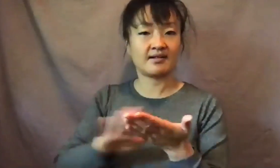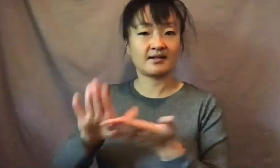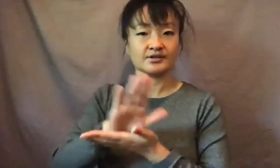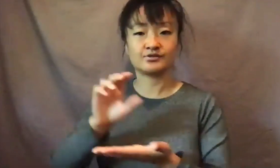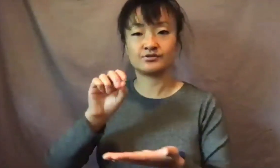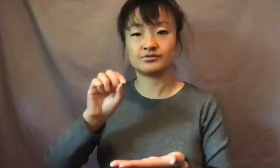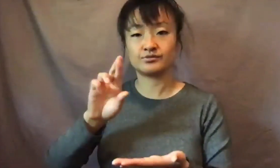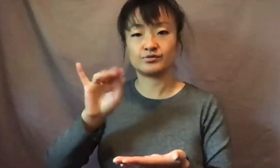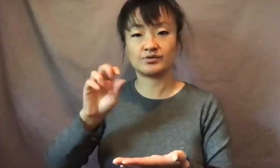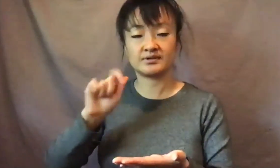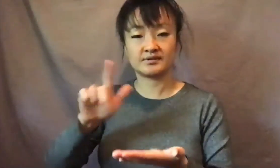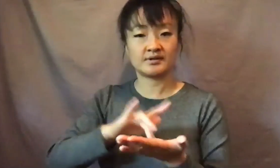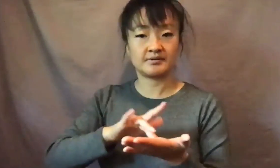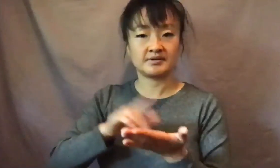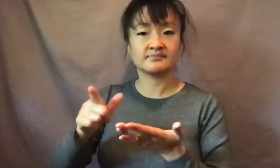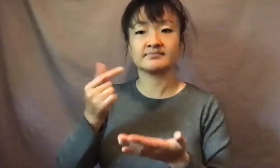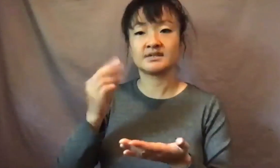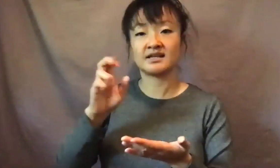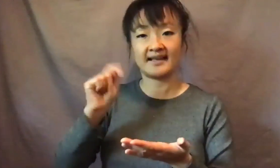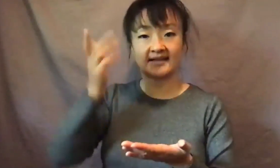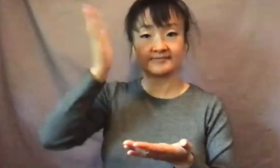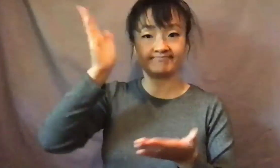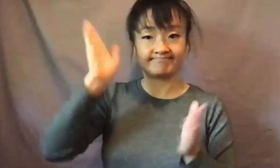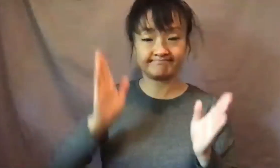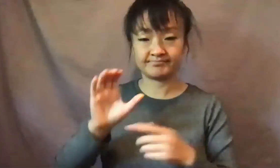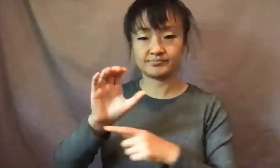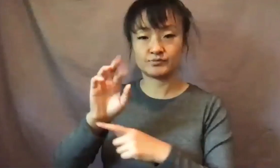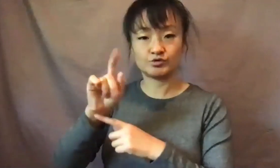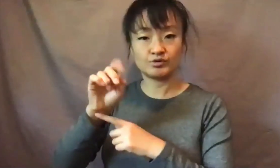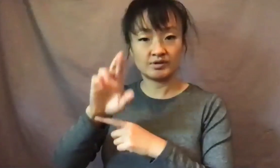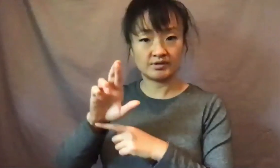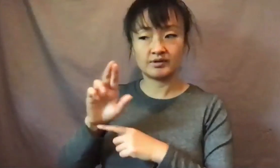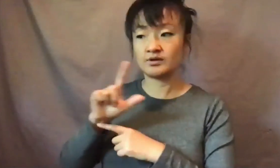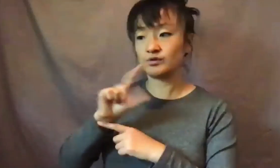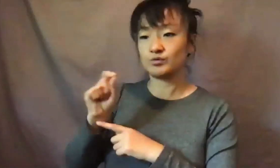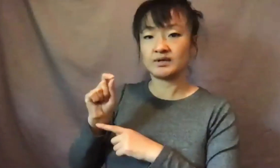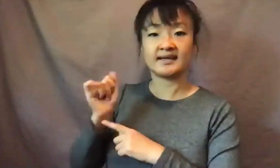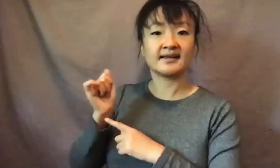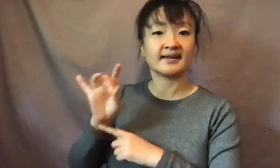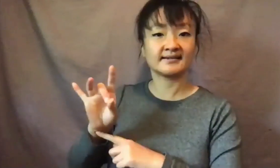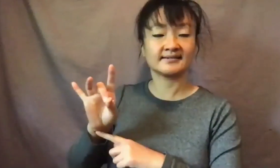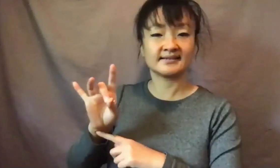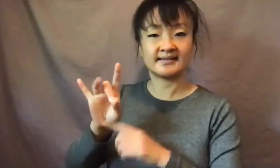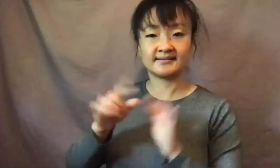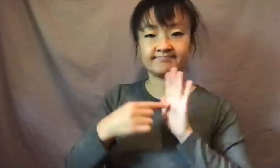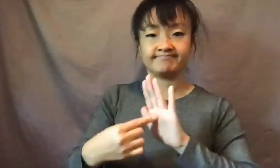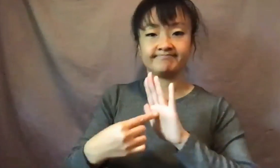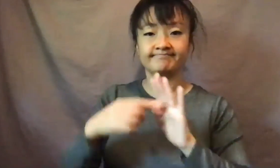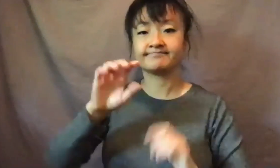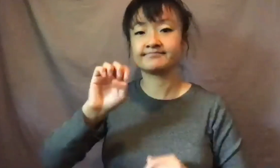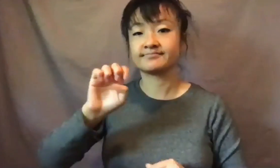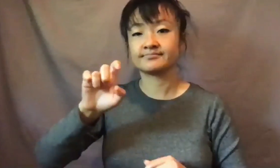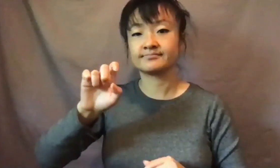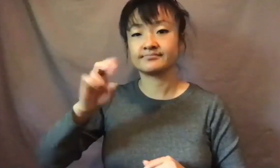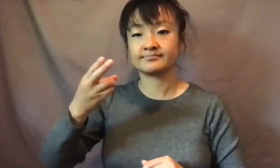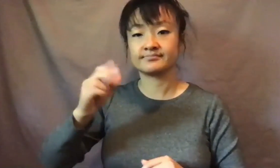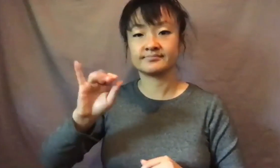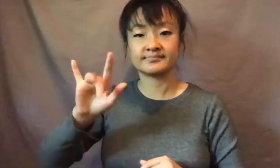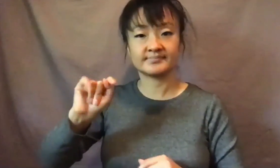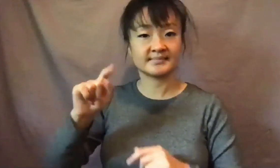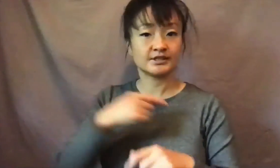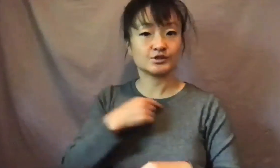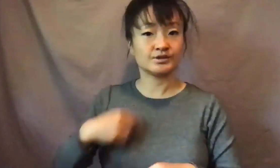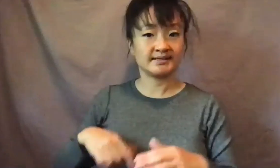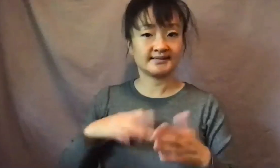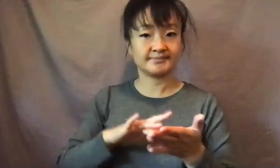served as guest curator to the Museum of Chinese in America 2018's exhibit, Chinese Medicine in America,